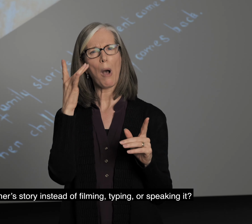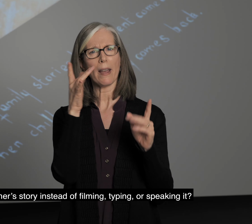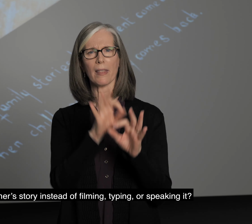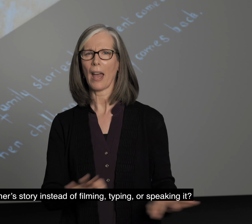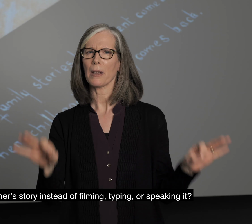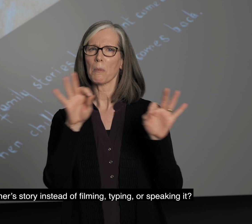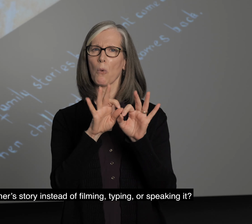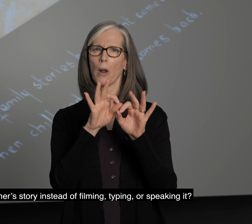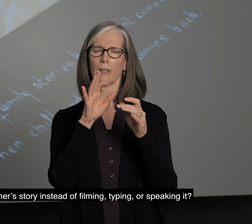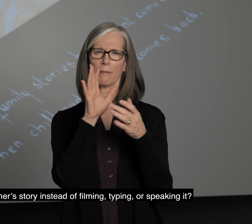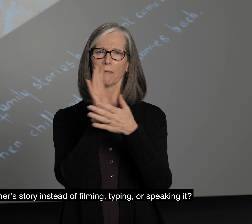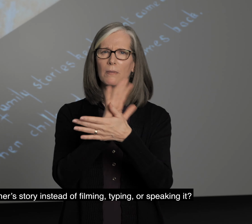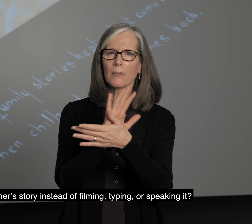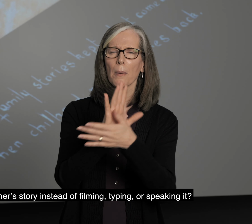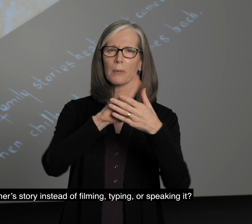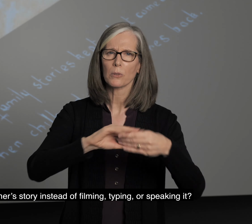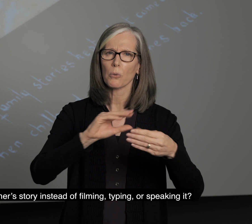instead of filming, typing, or speaking it?